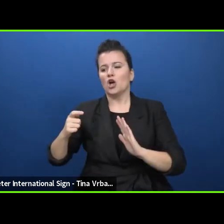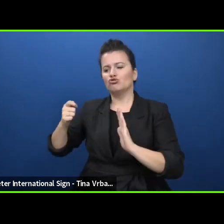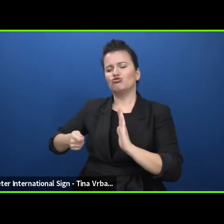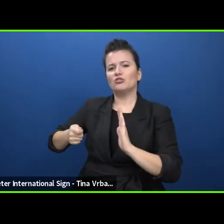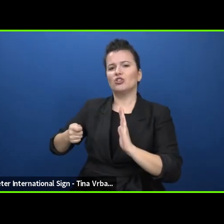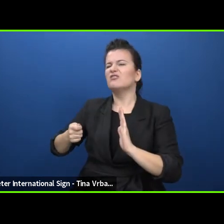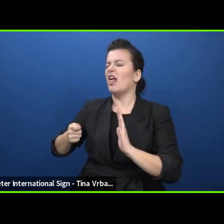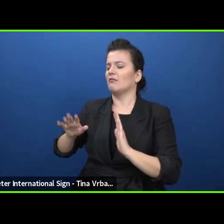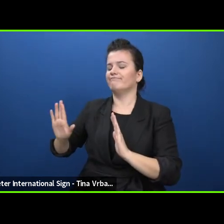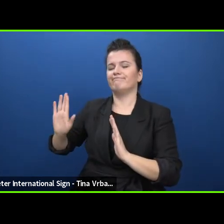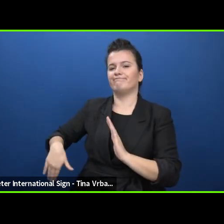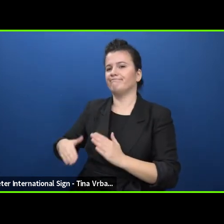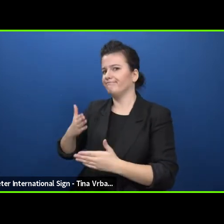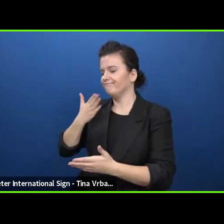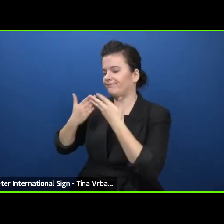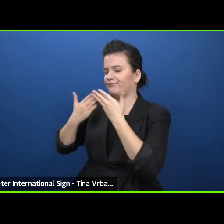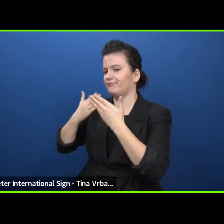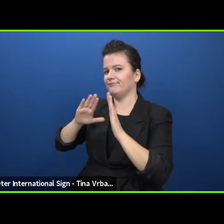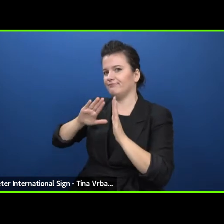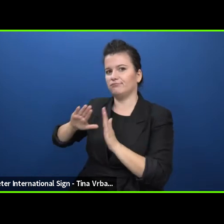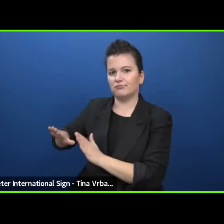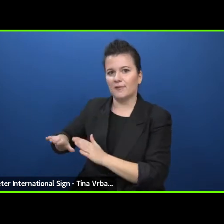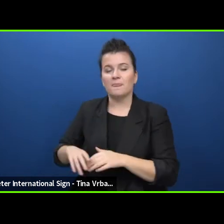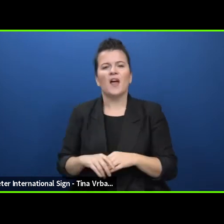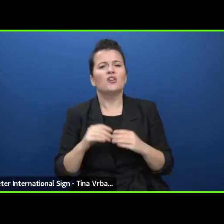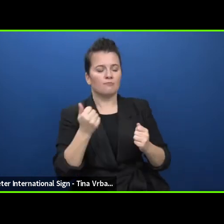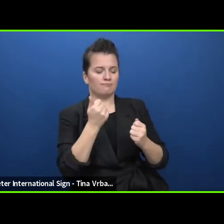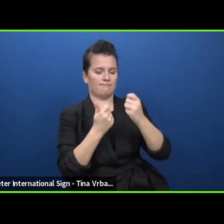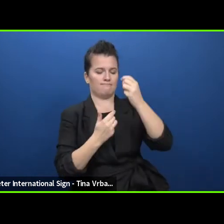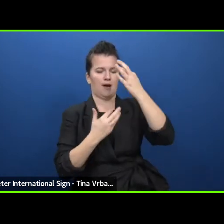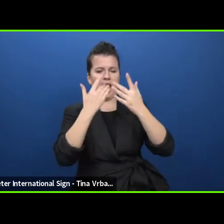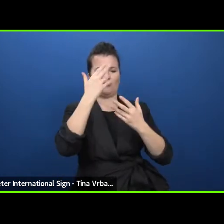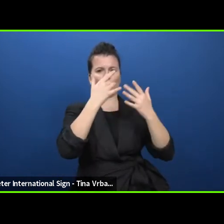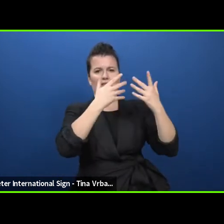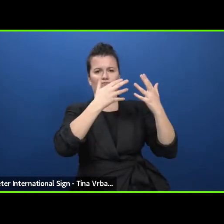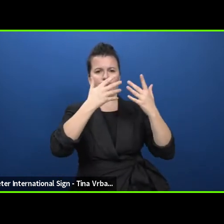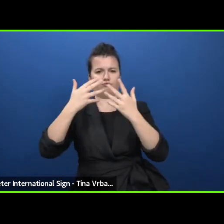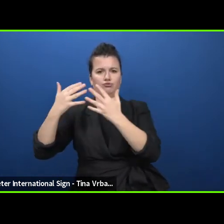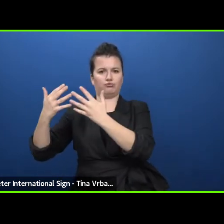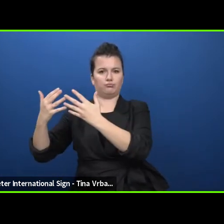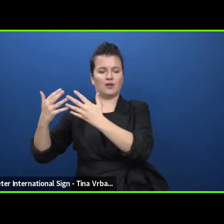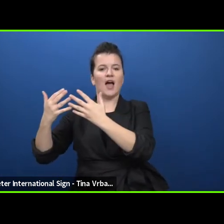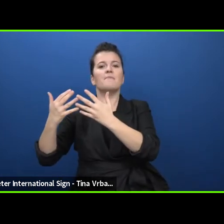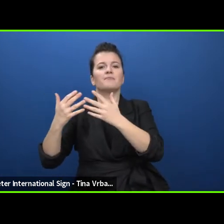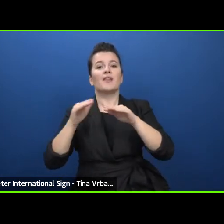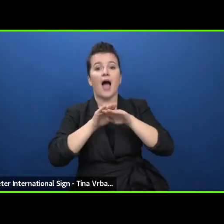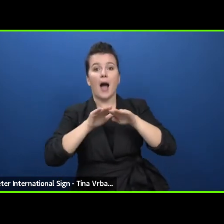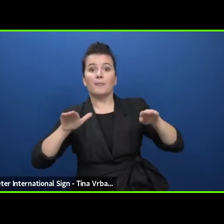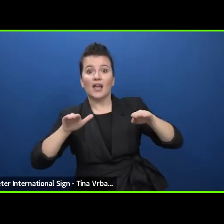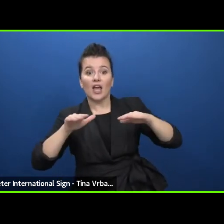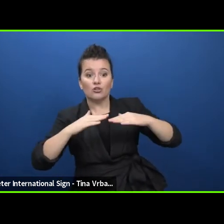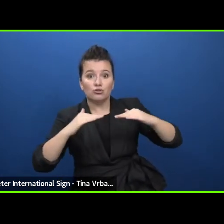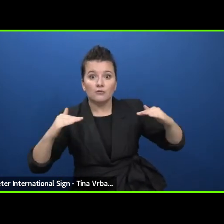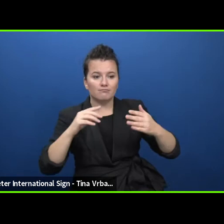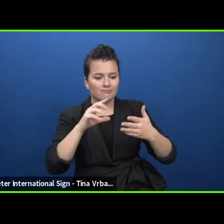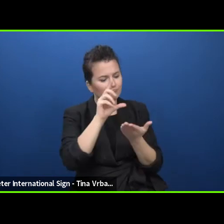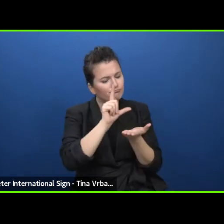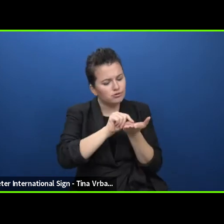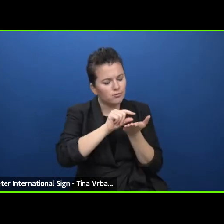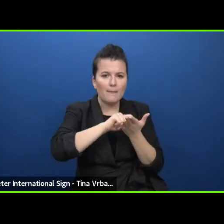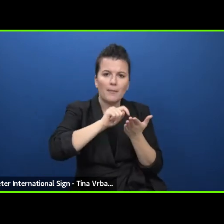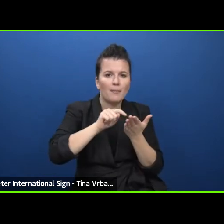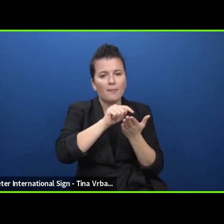For log frames, matrices, evaluation forms, and application platforms. For everything that is